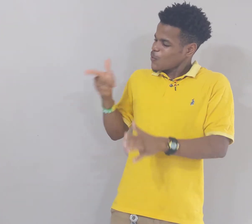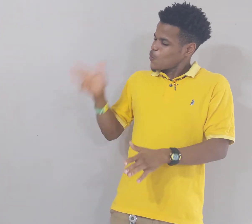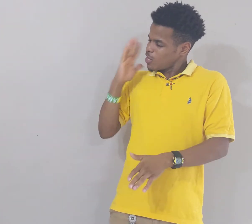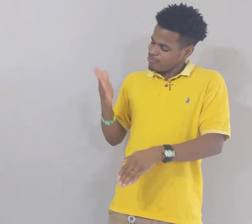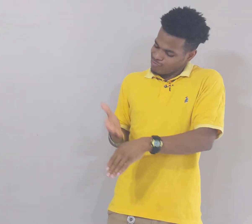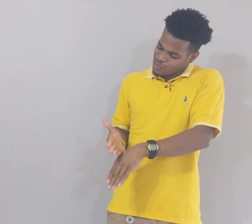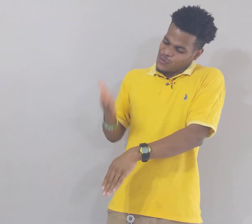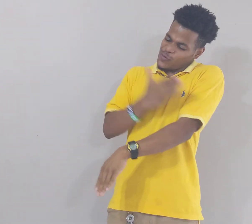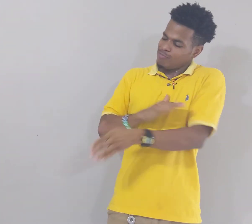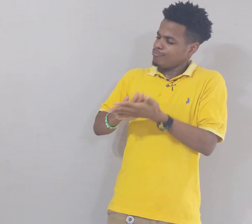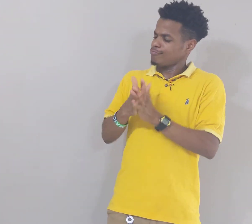that you will